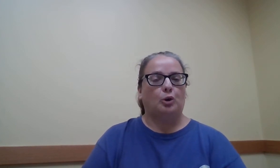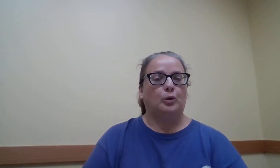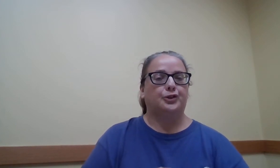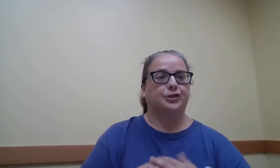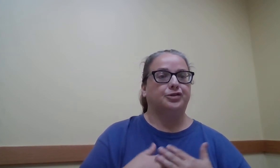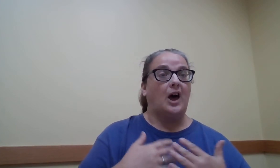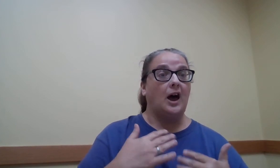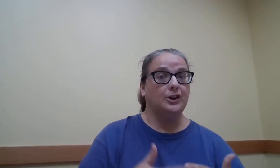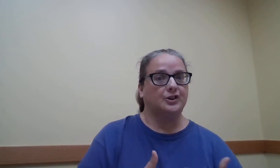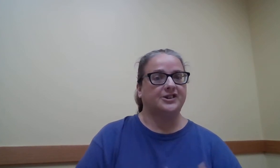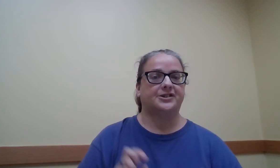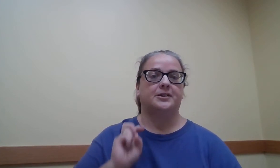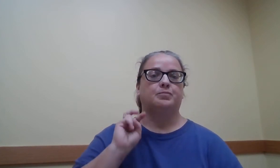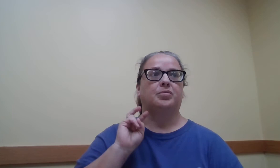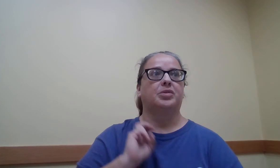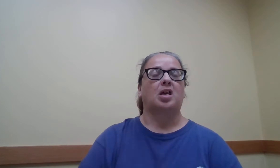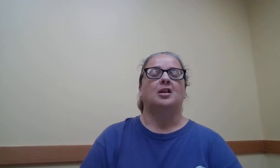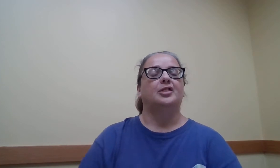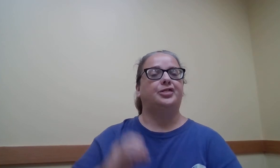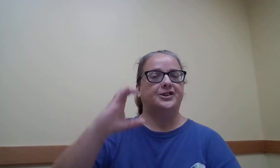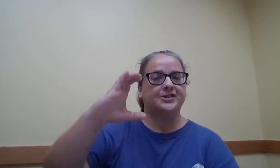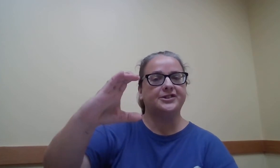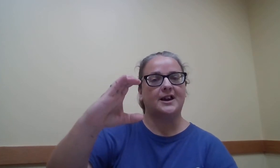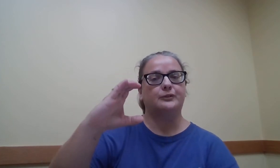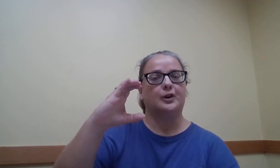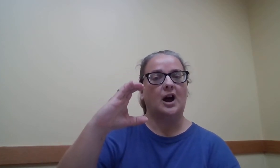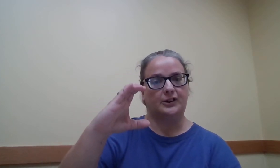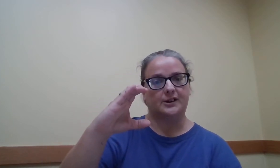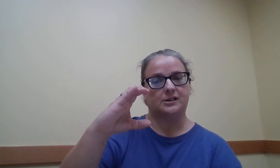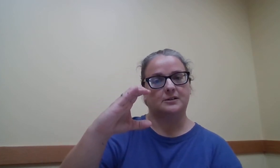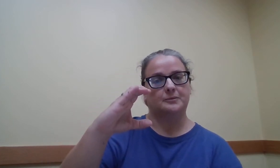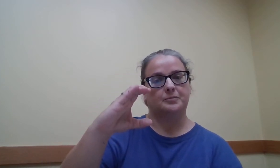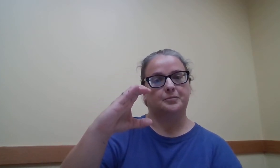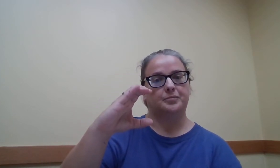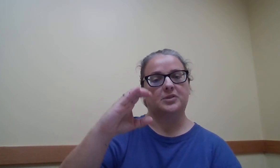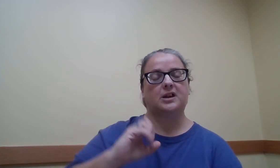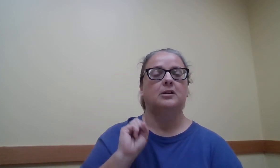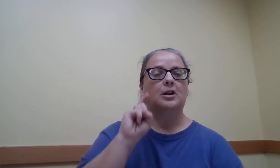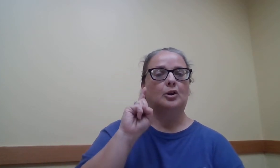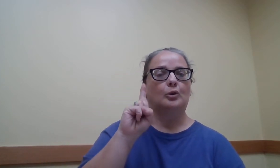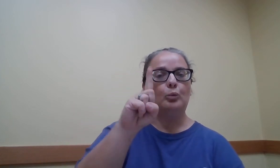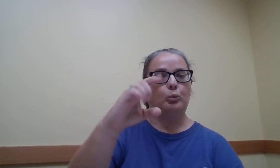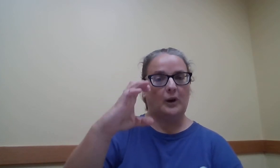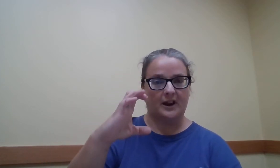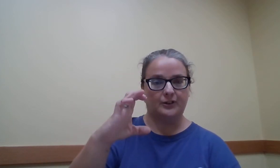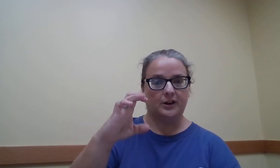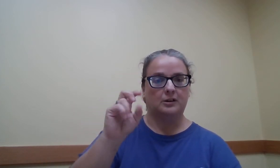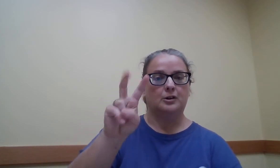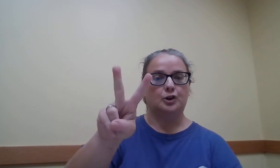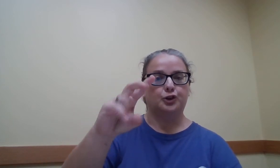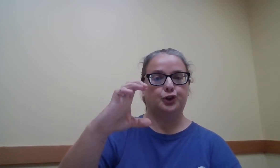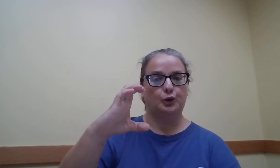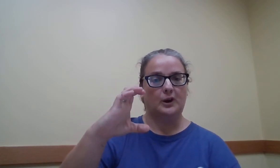so the hundreds. This is a sign for 100. Okay, 100,